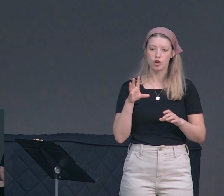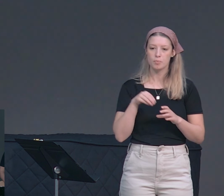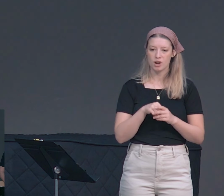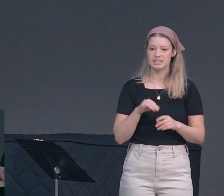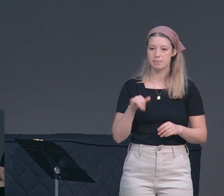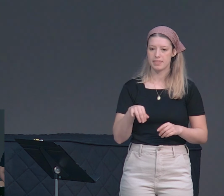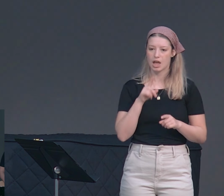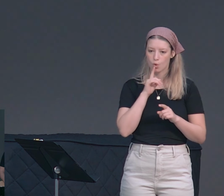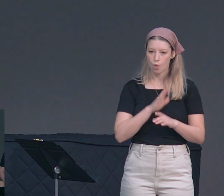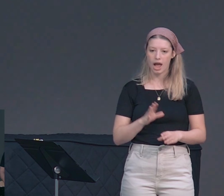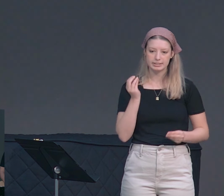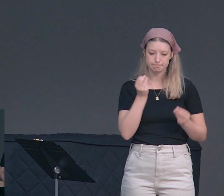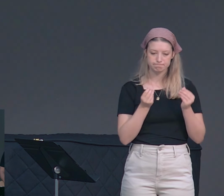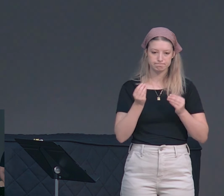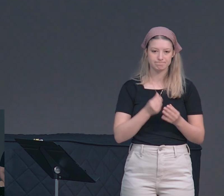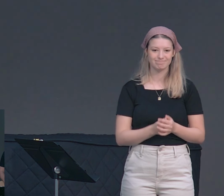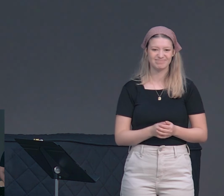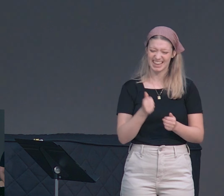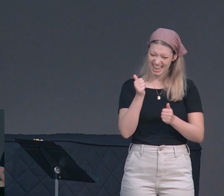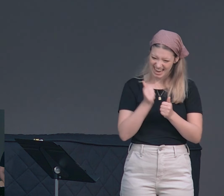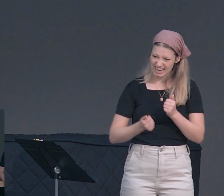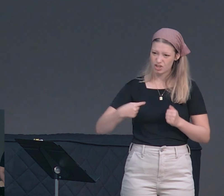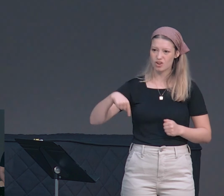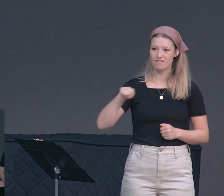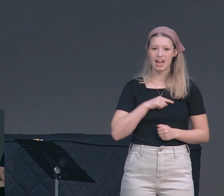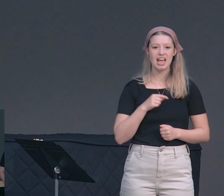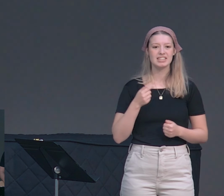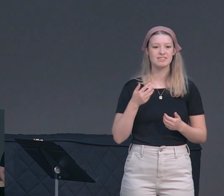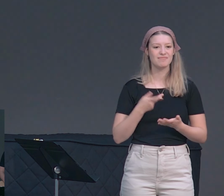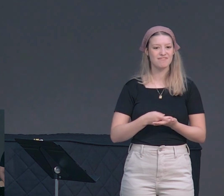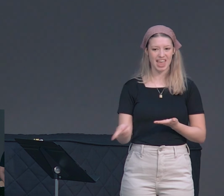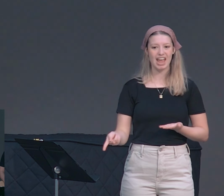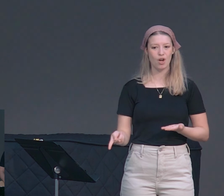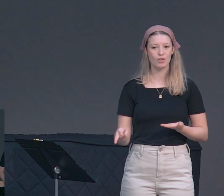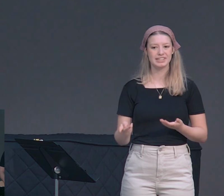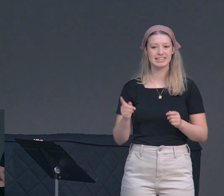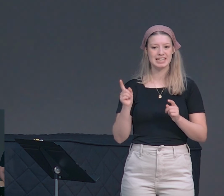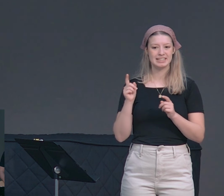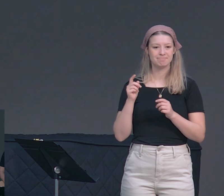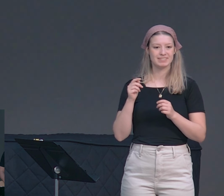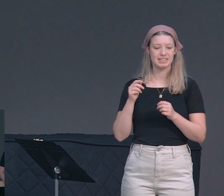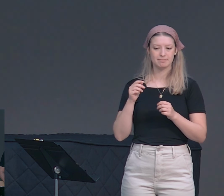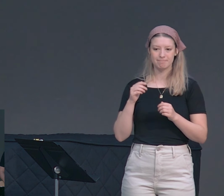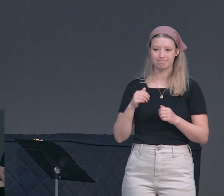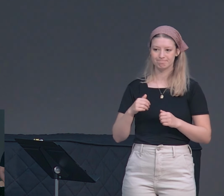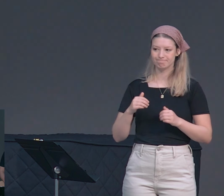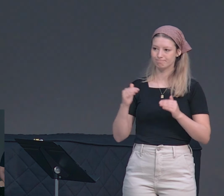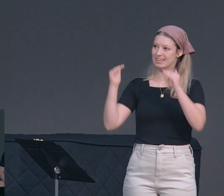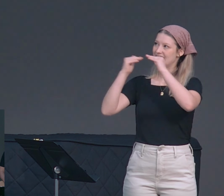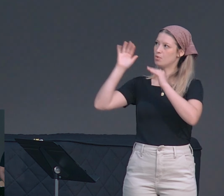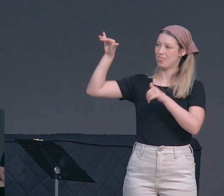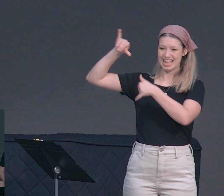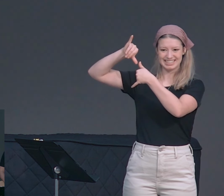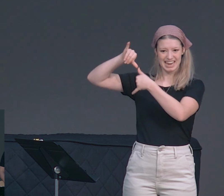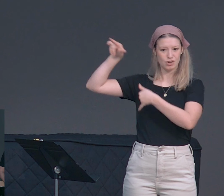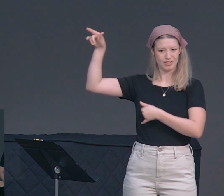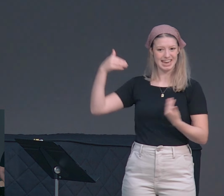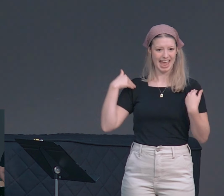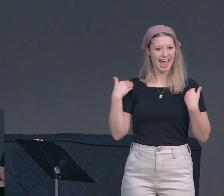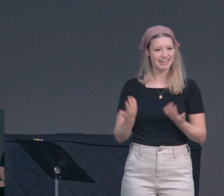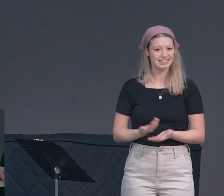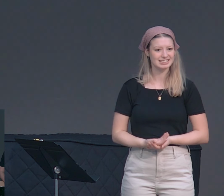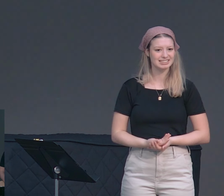each and every one of us has failed to meet the holy standard of the righteous King of Kings. We've